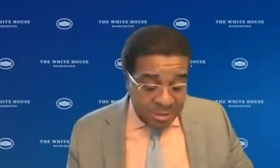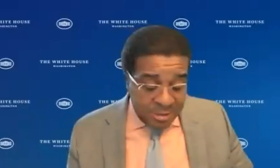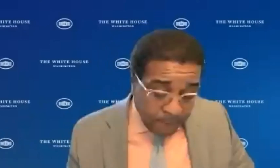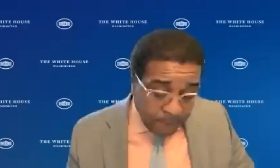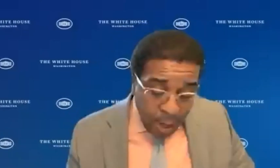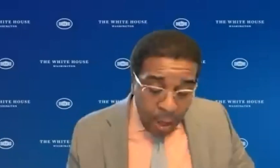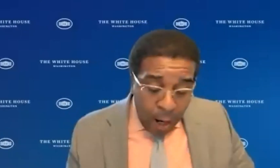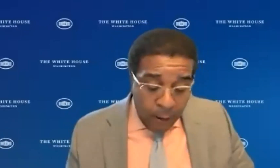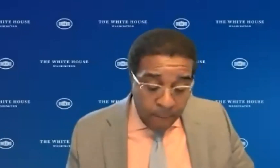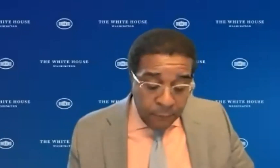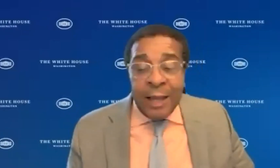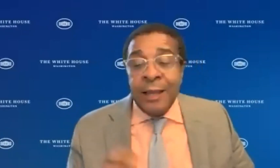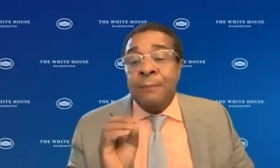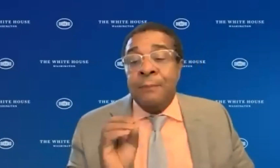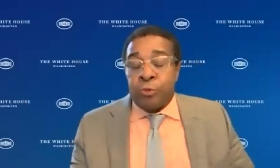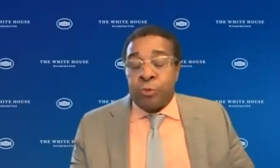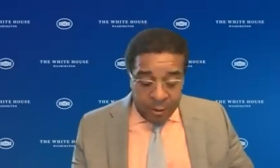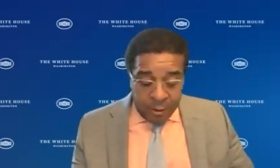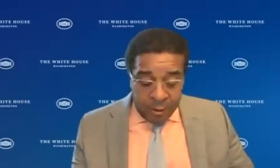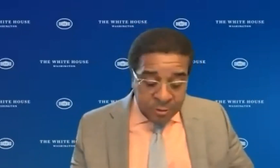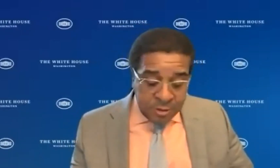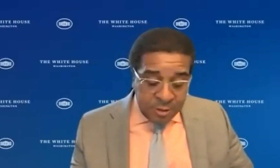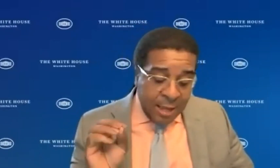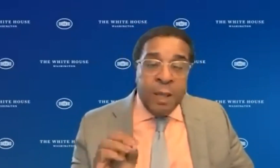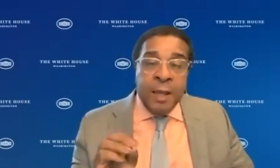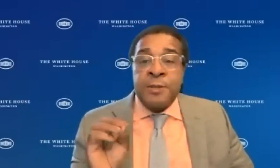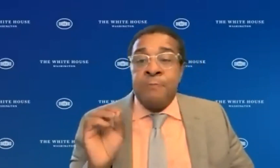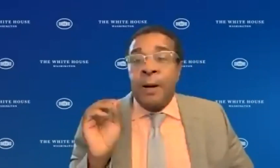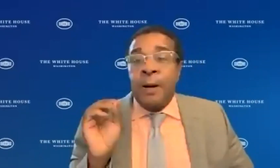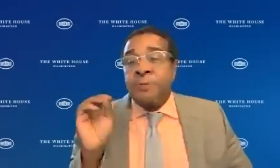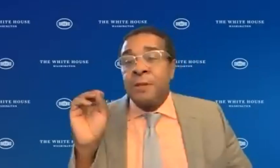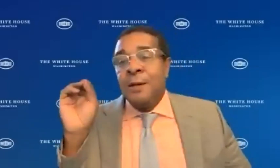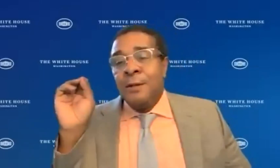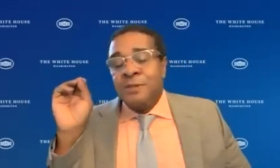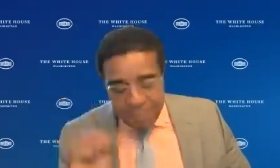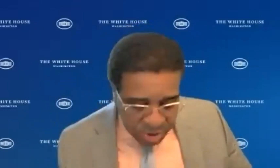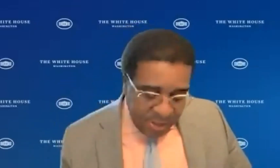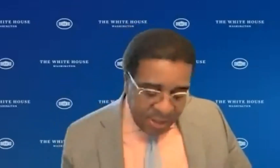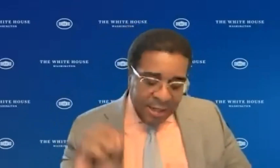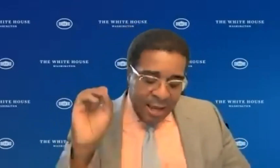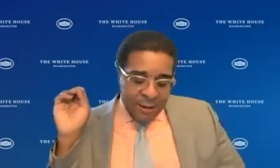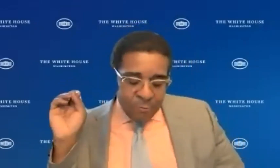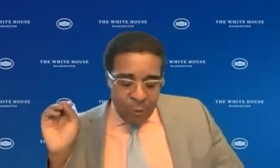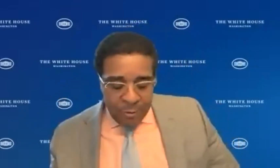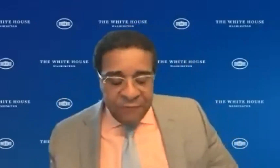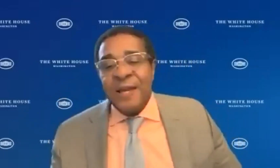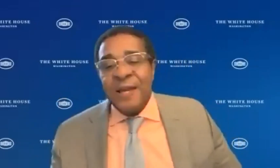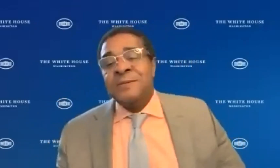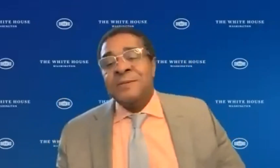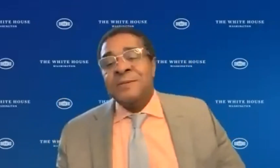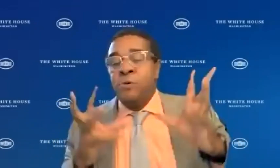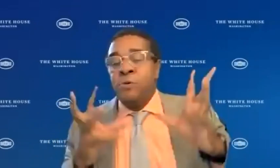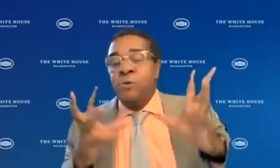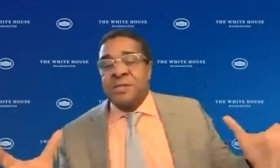same time. I am thrilled that with both Demetre and Robert